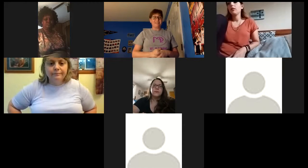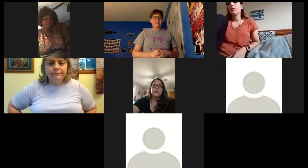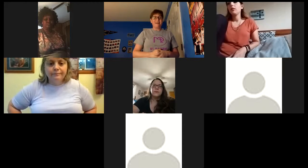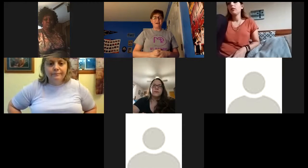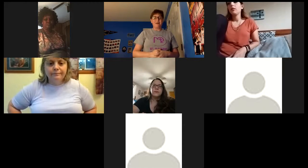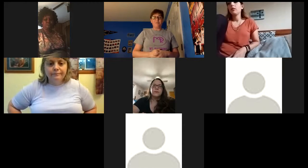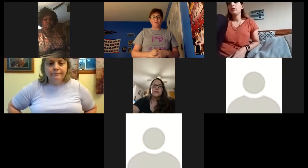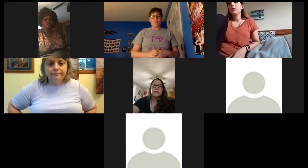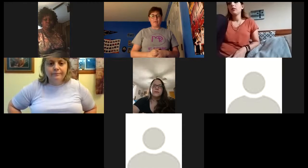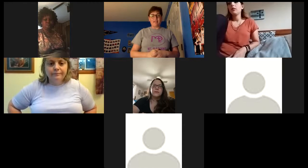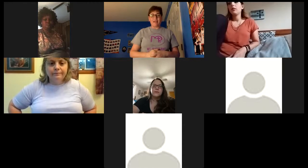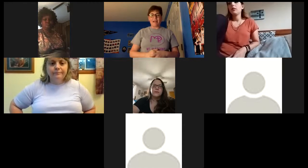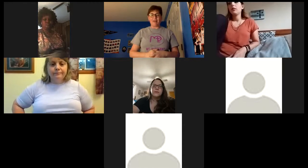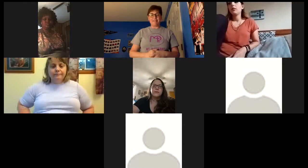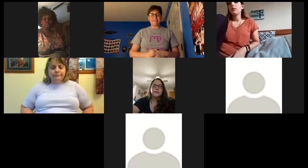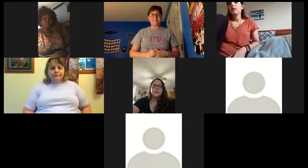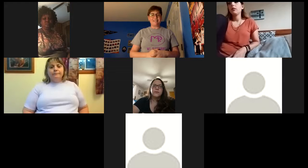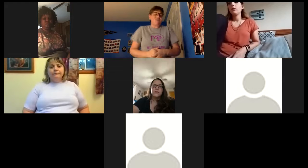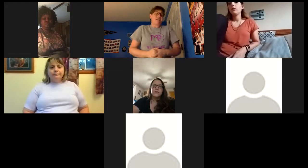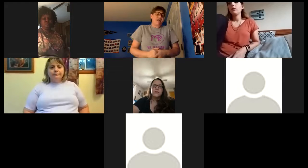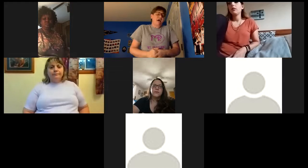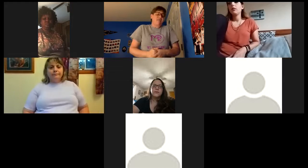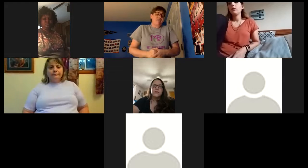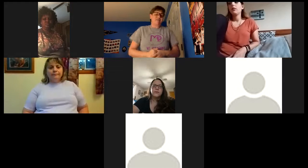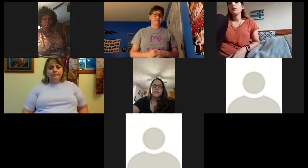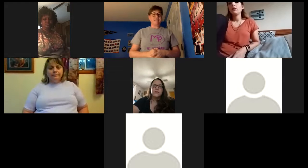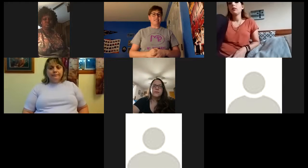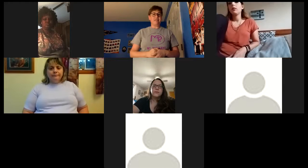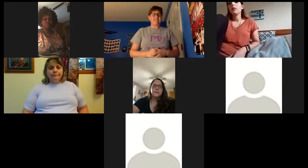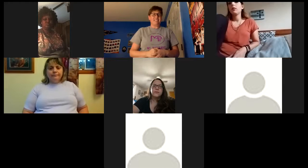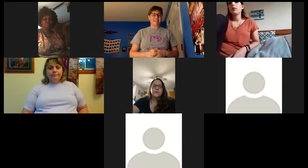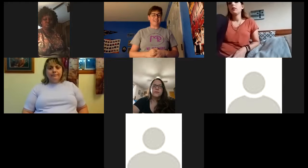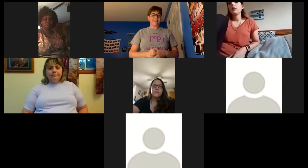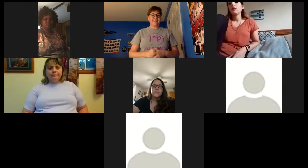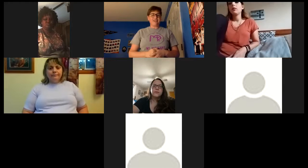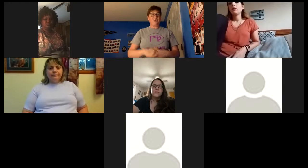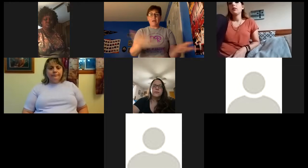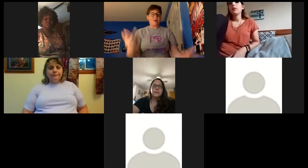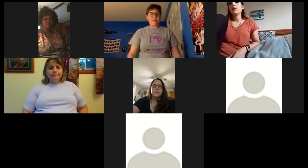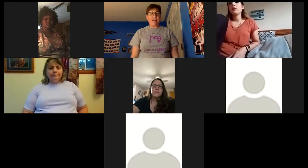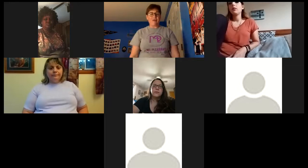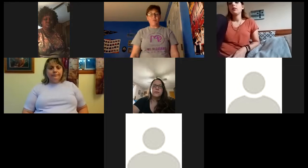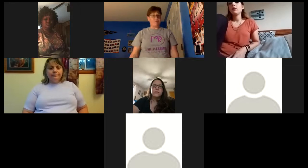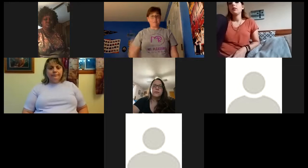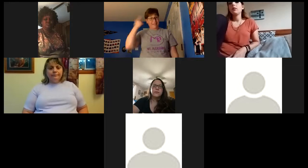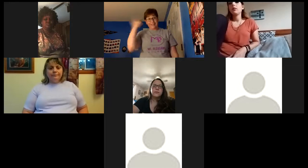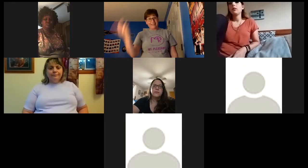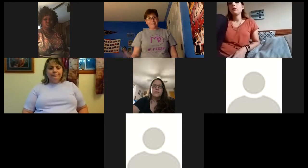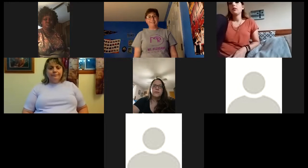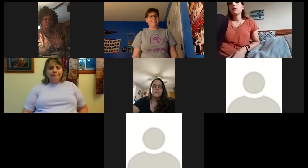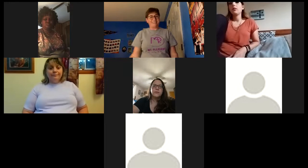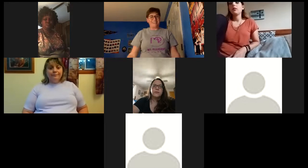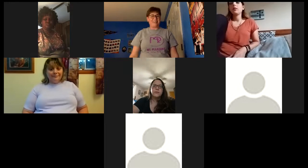it, with pointing that out, because it's just kind of obvious. You know, it's like you've got brown hair. Well,